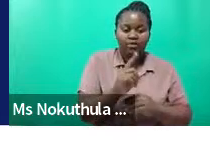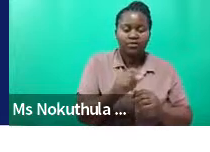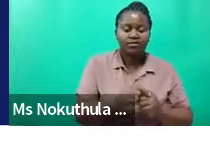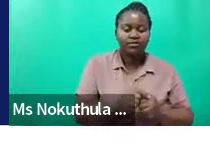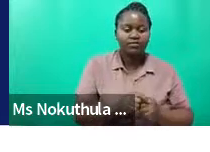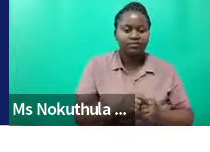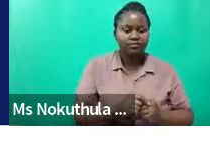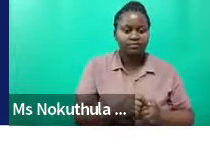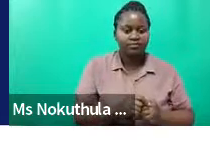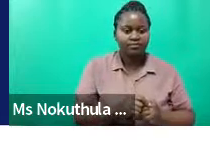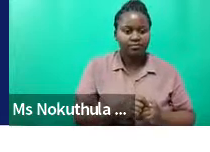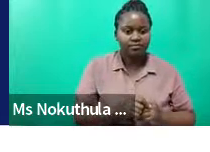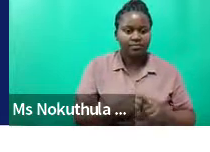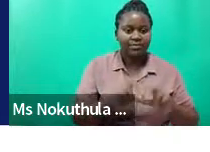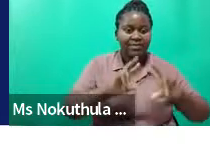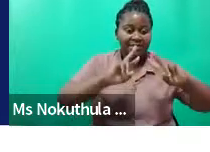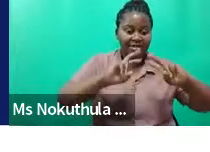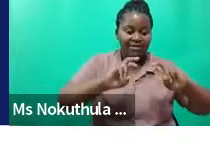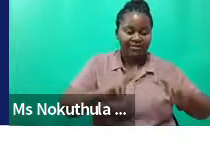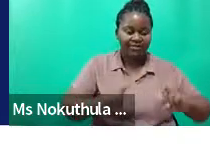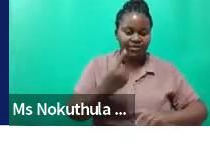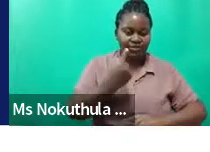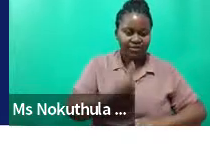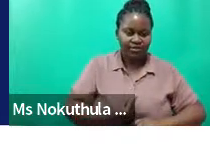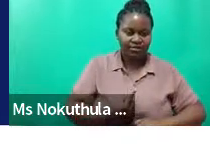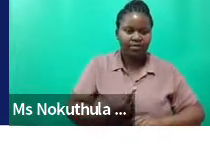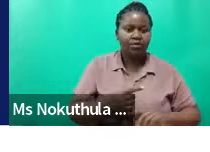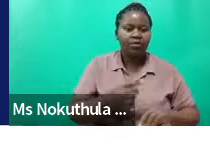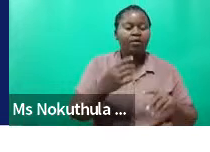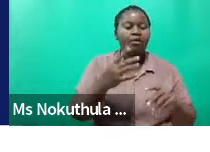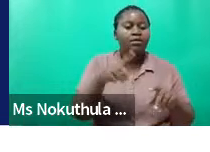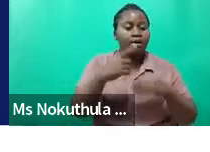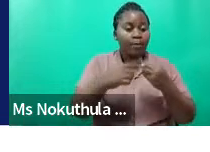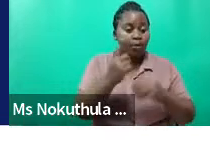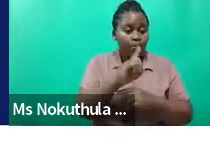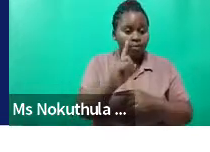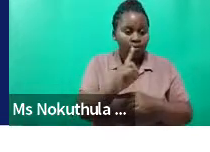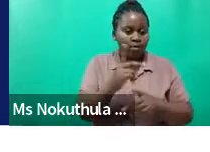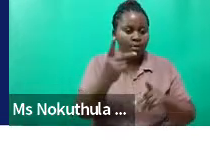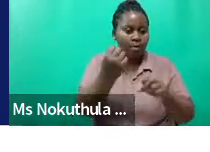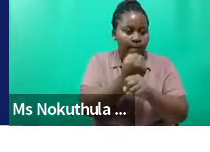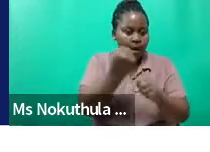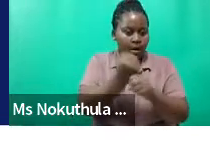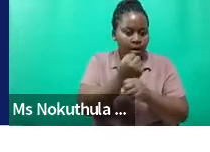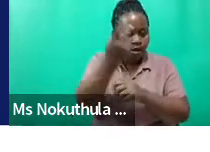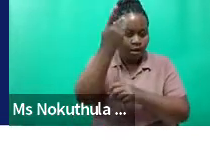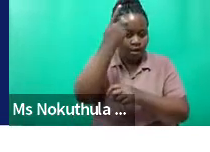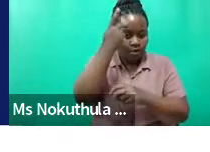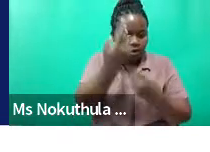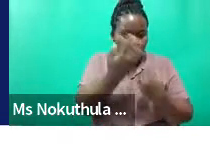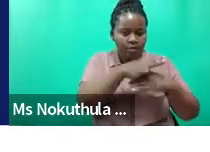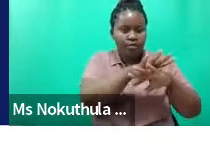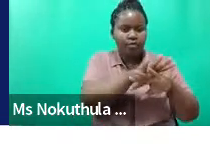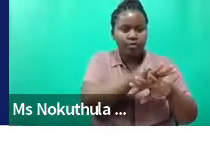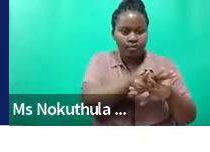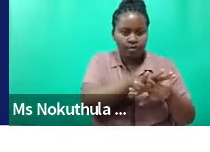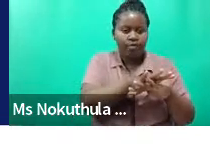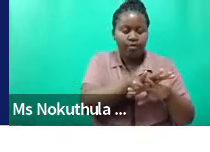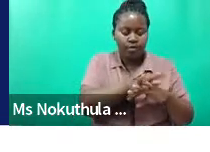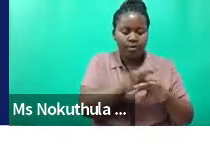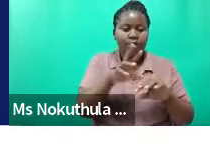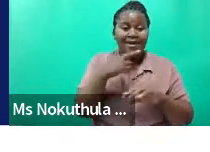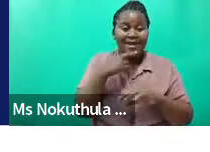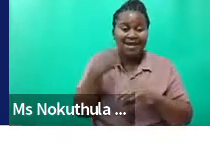I think the research in itself is about producing knowledge that is inclusive on the realities and the